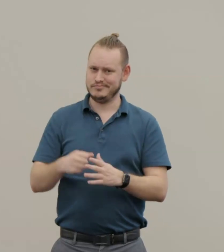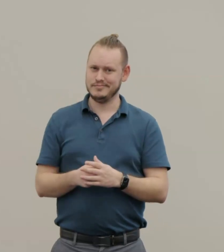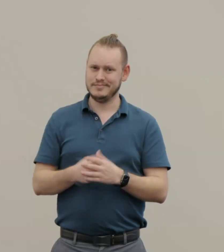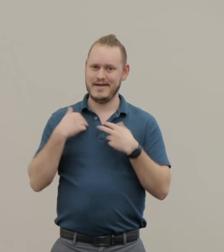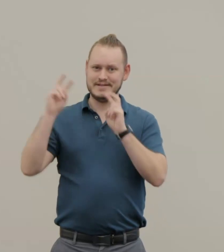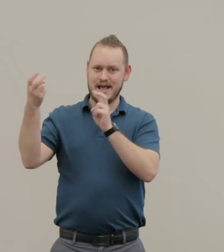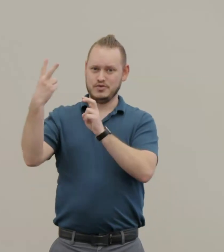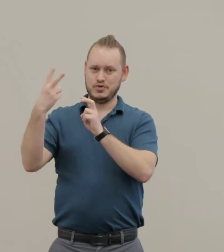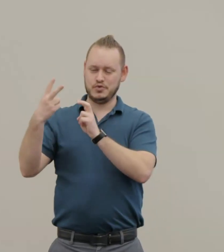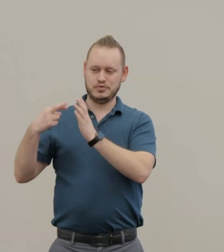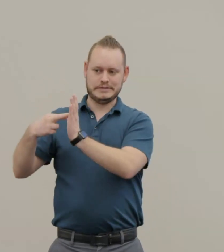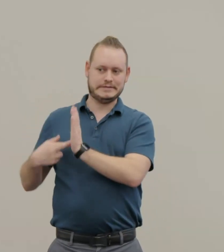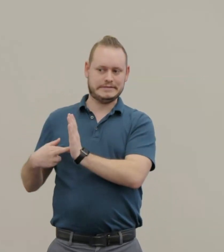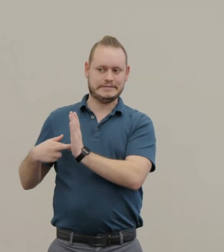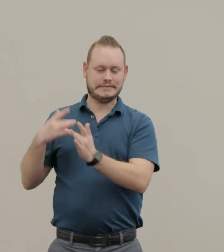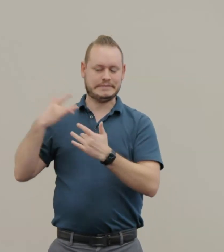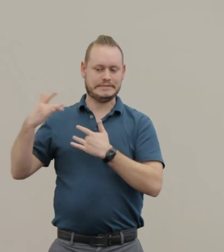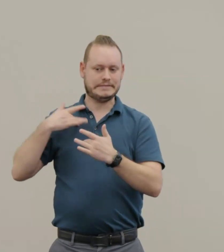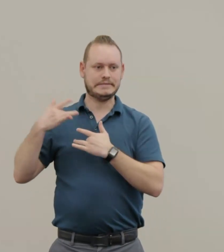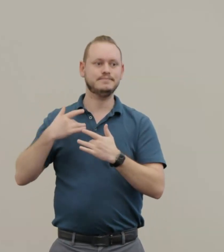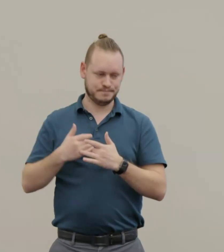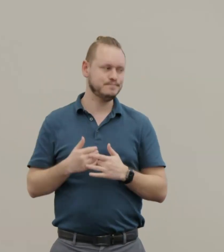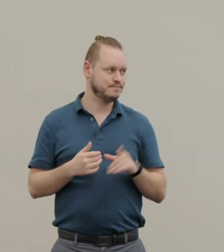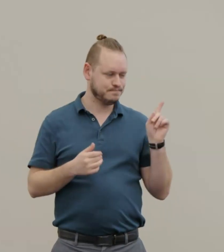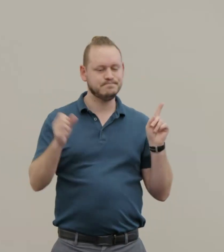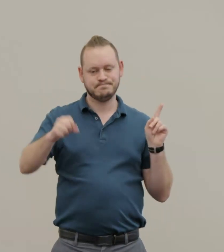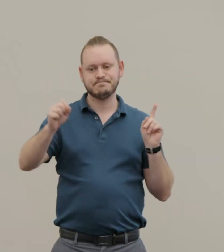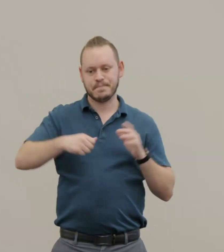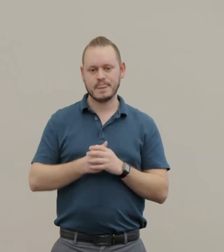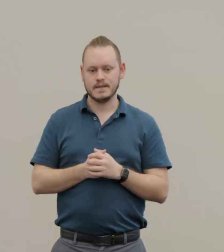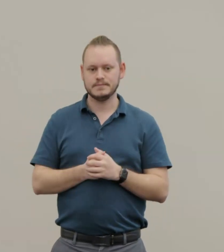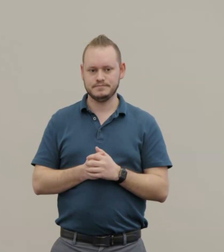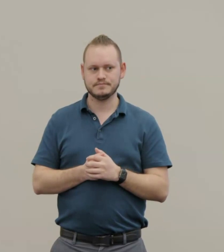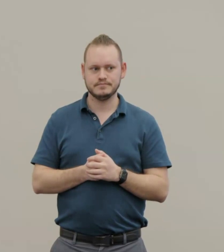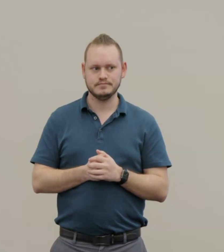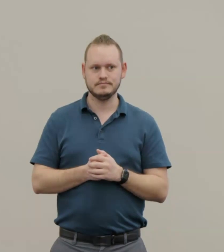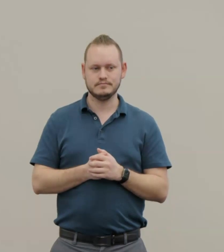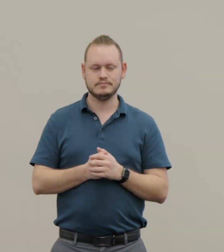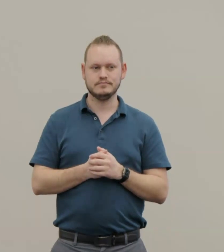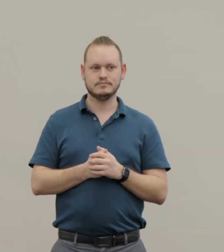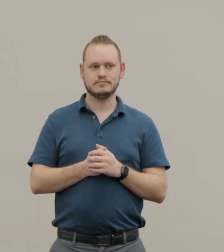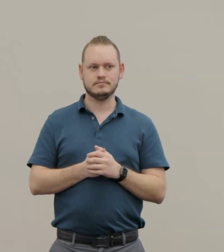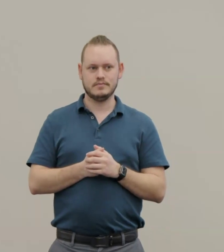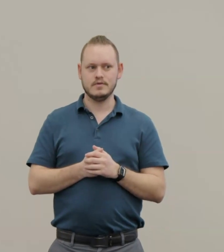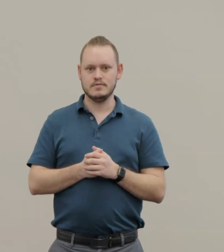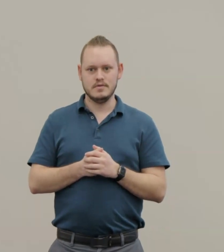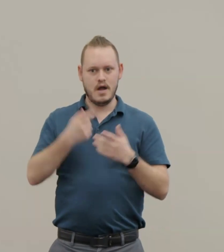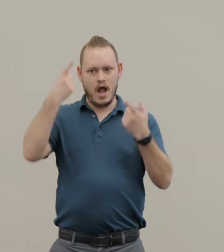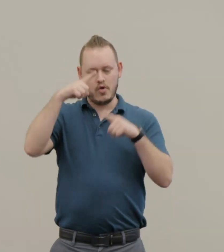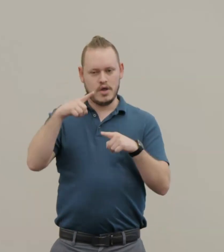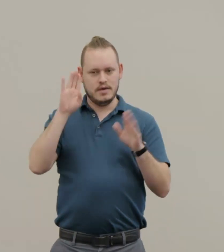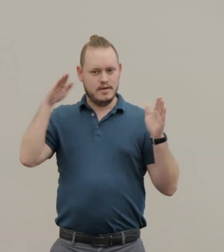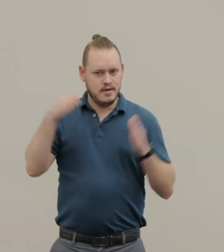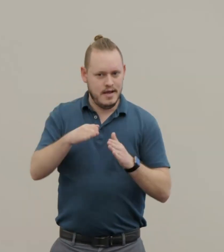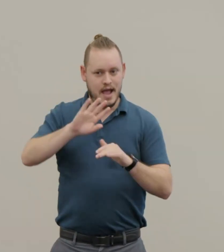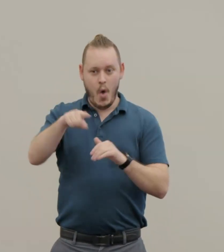II hitch in that. So that's what Yes. concerns me. And I would absolutely double down on the recommendation that the only place that you can